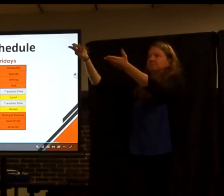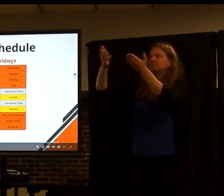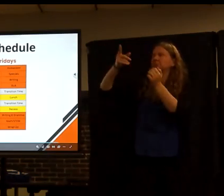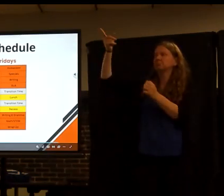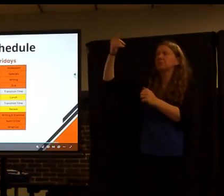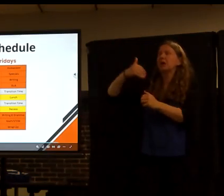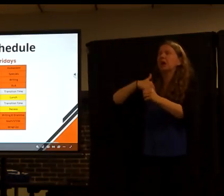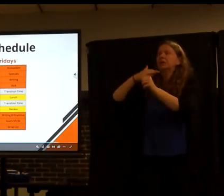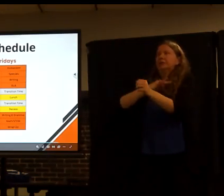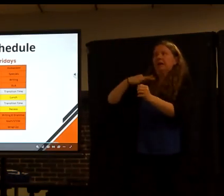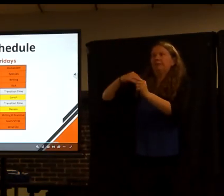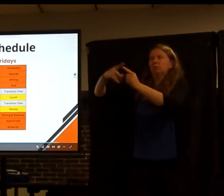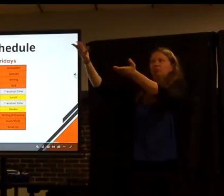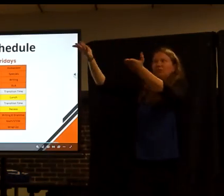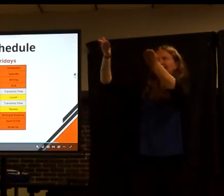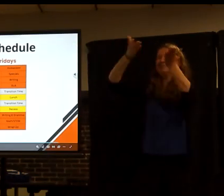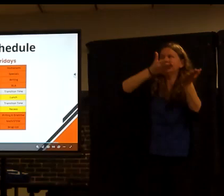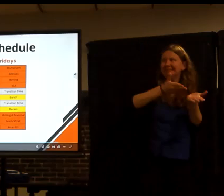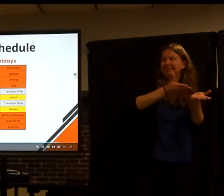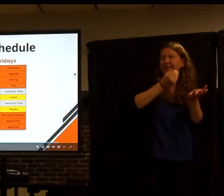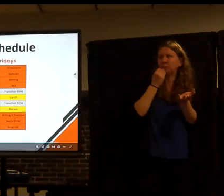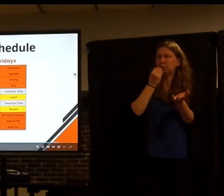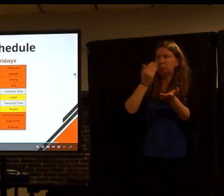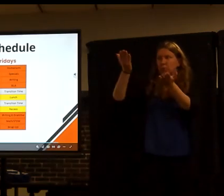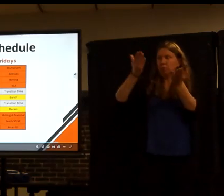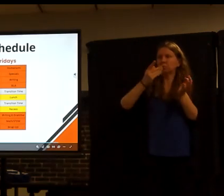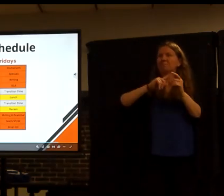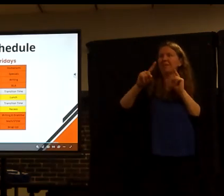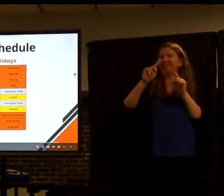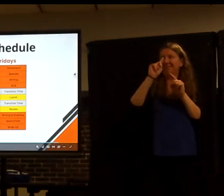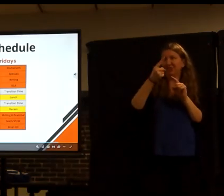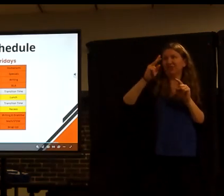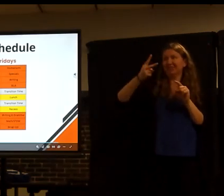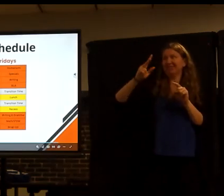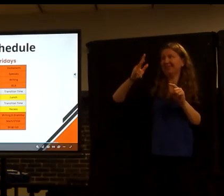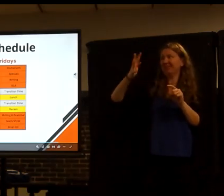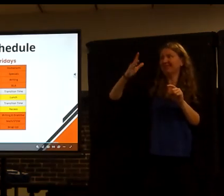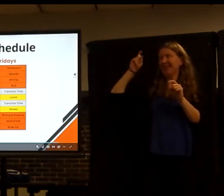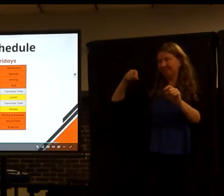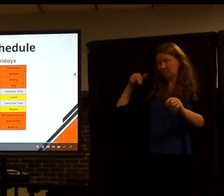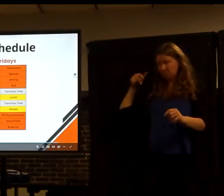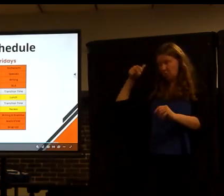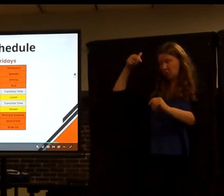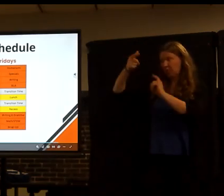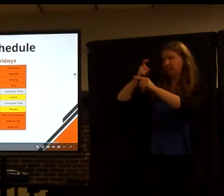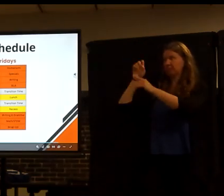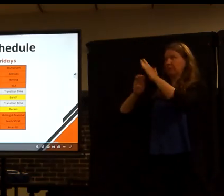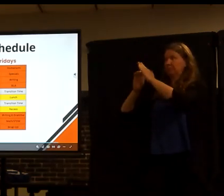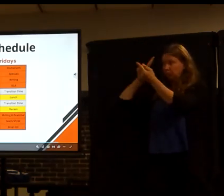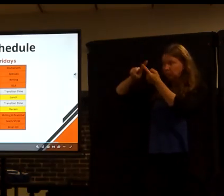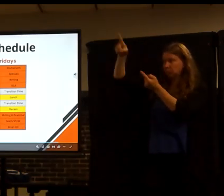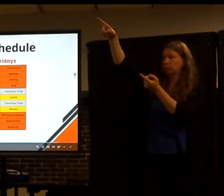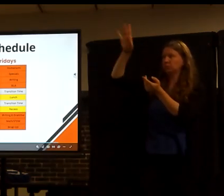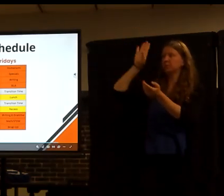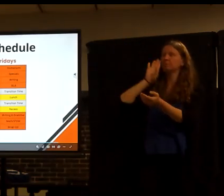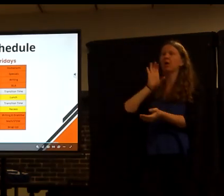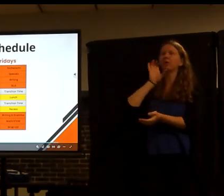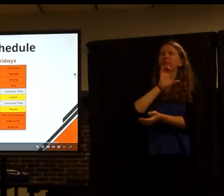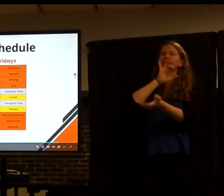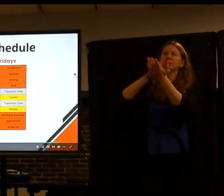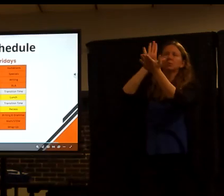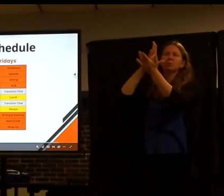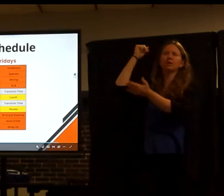when we had two cafeterias. Our ECE program, they eat in the cafeteria, but now first